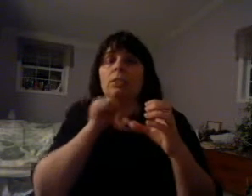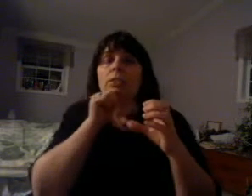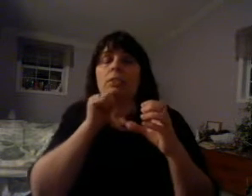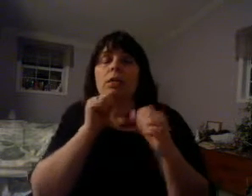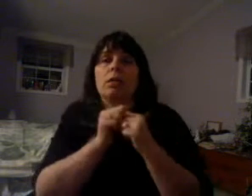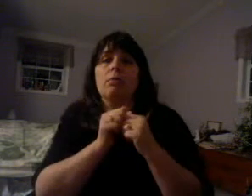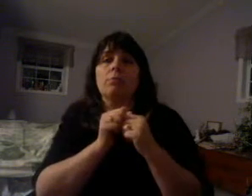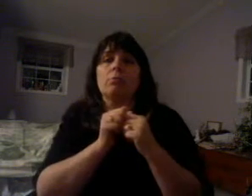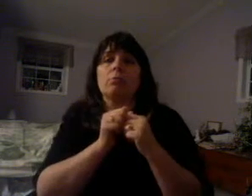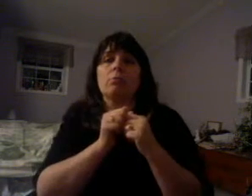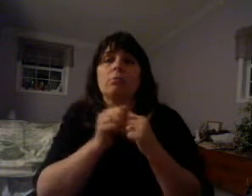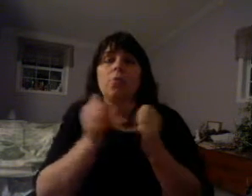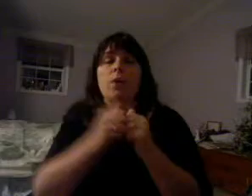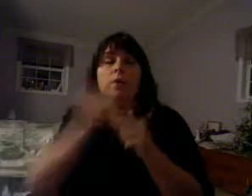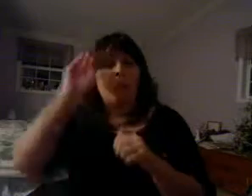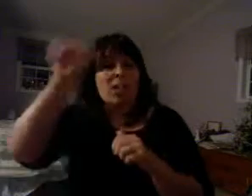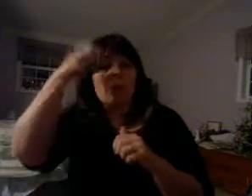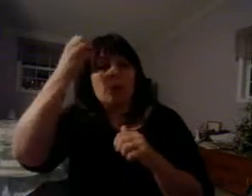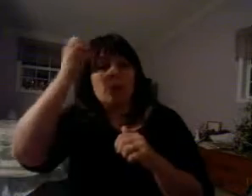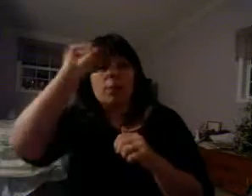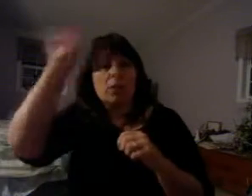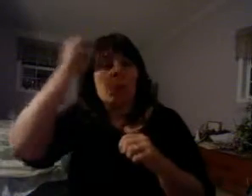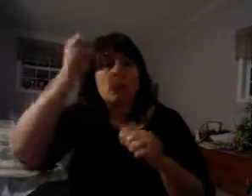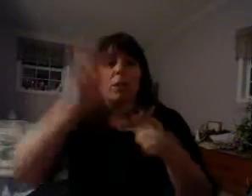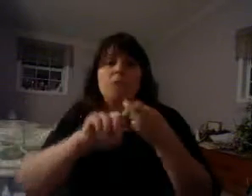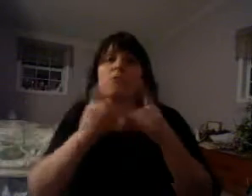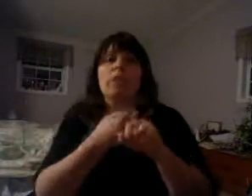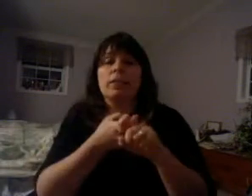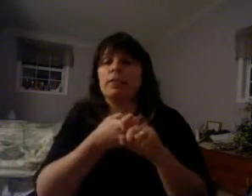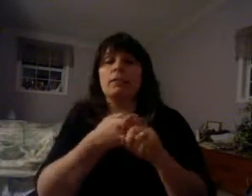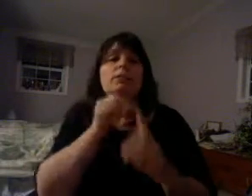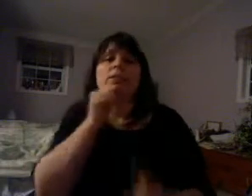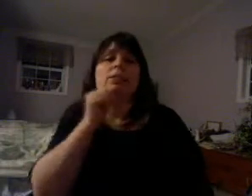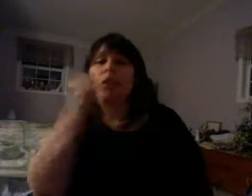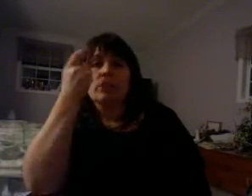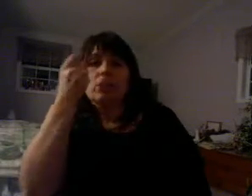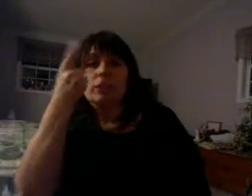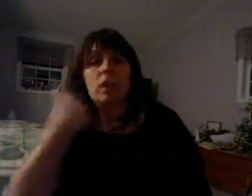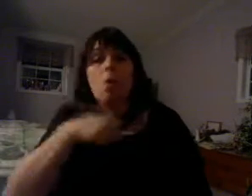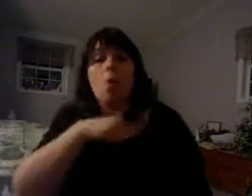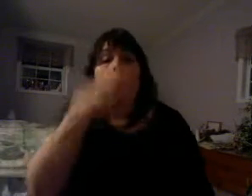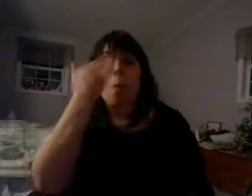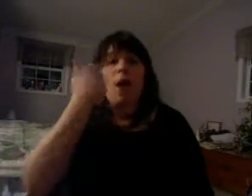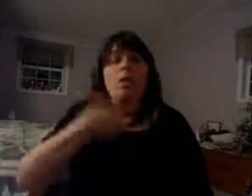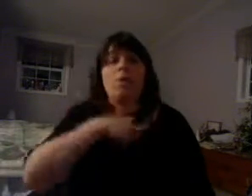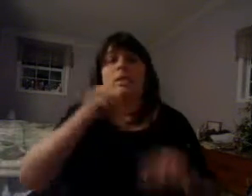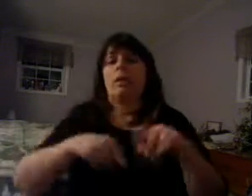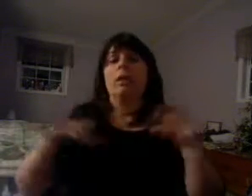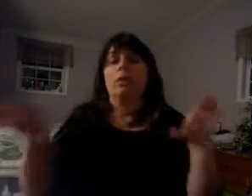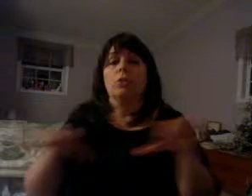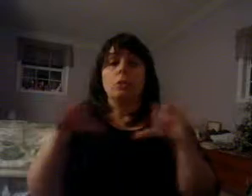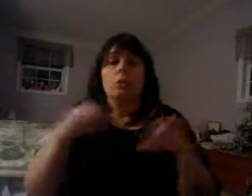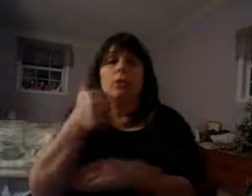them. The facts are significant. Wright, Rossi, and others estimate that something between 140 and 200